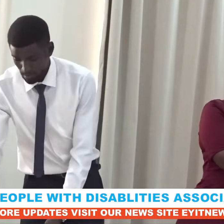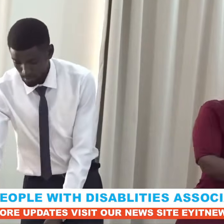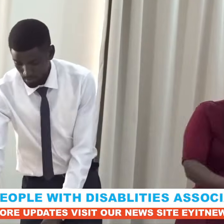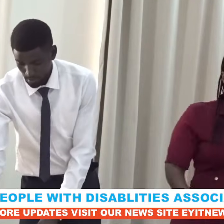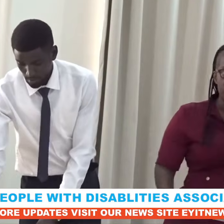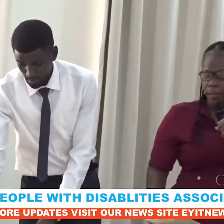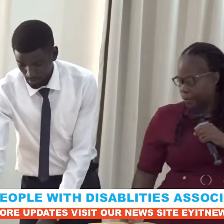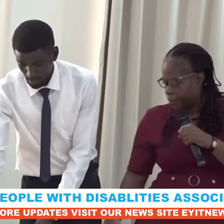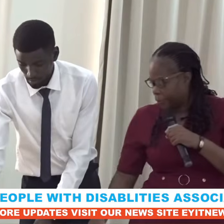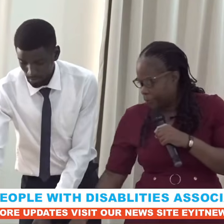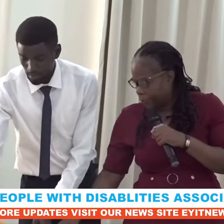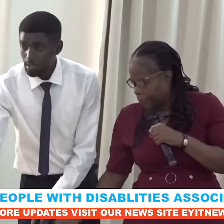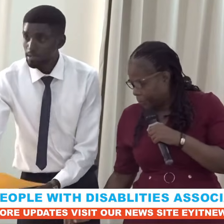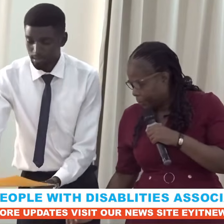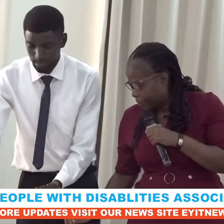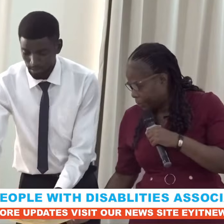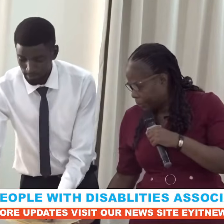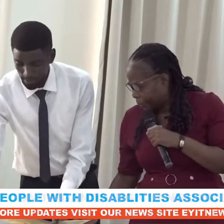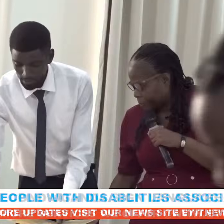Joshua.